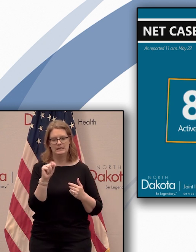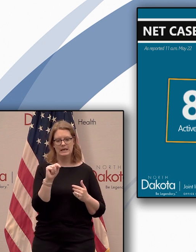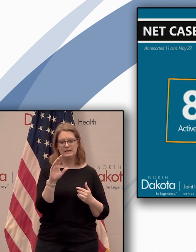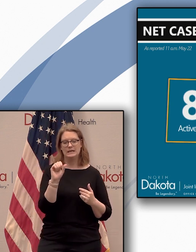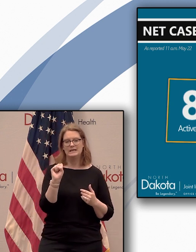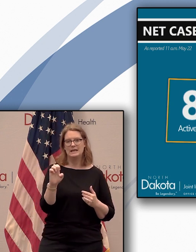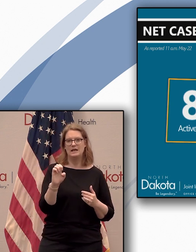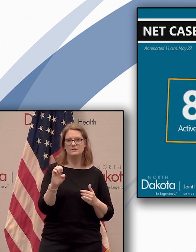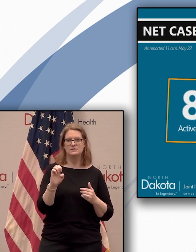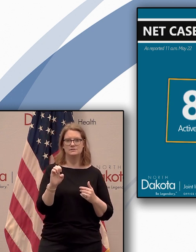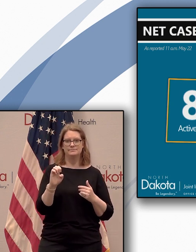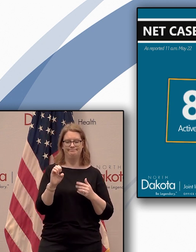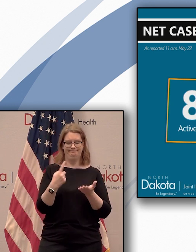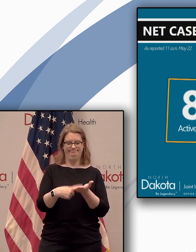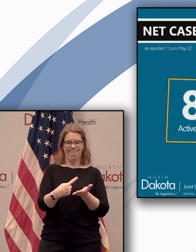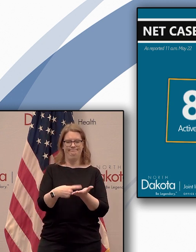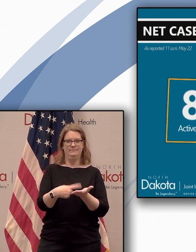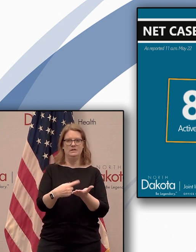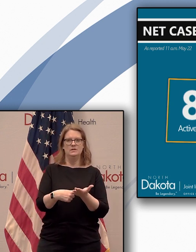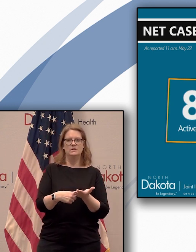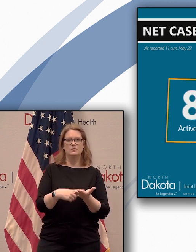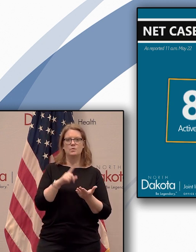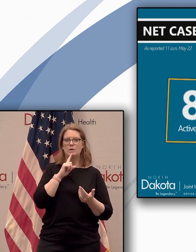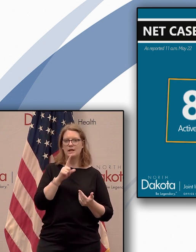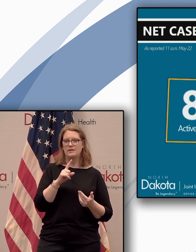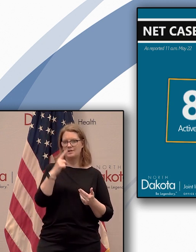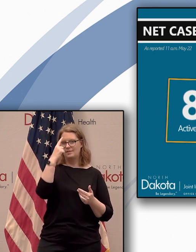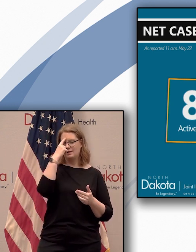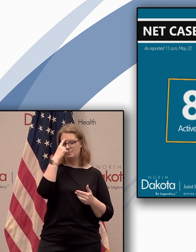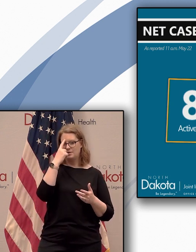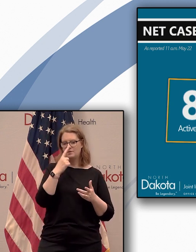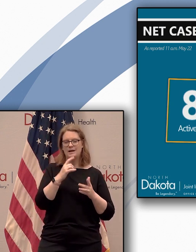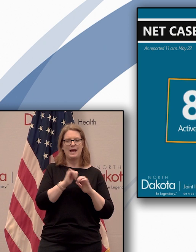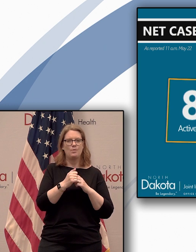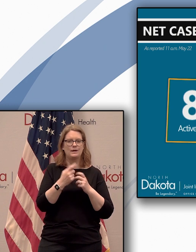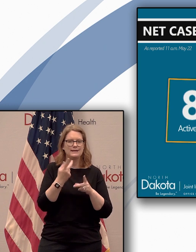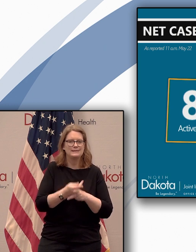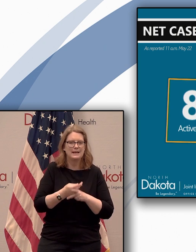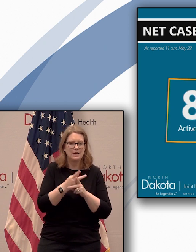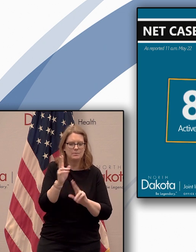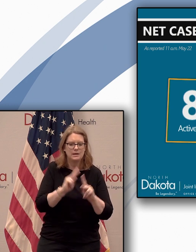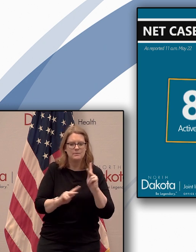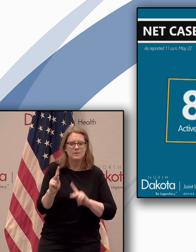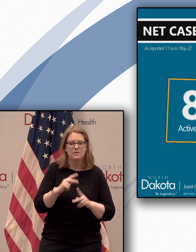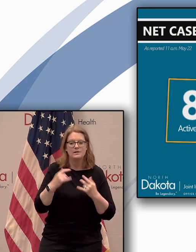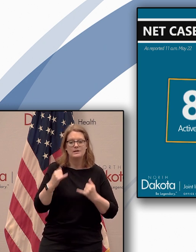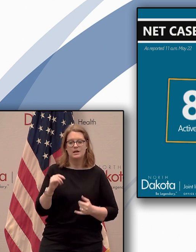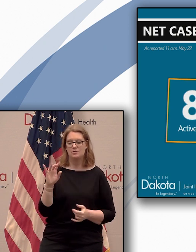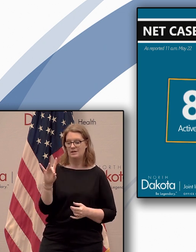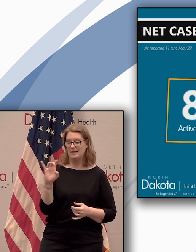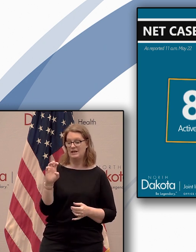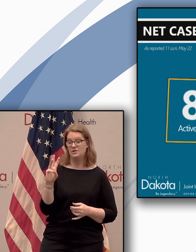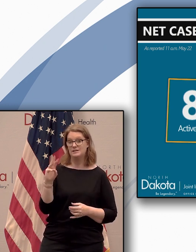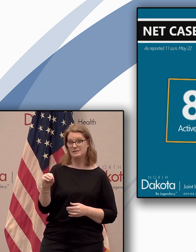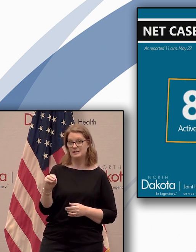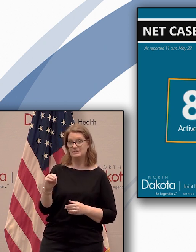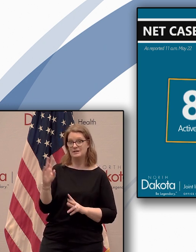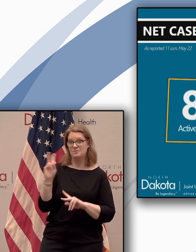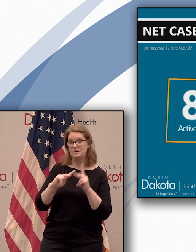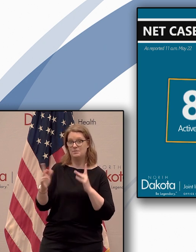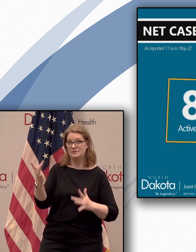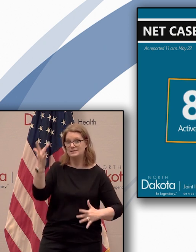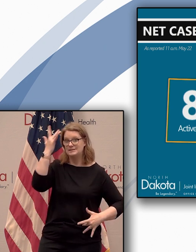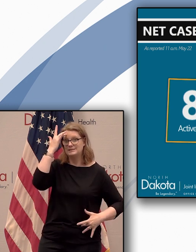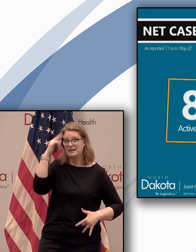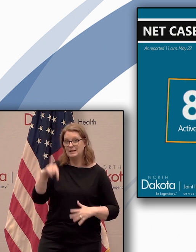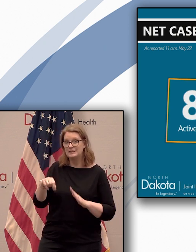again is really how we think about the activity we have to manage right now, we have 860 active confirmed cases in the